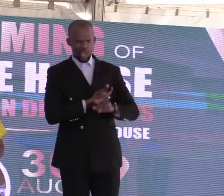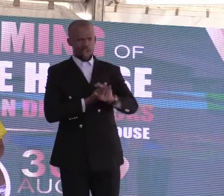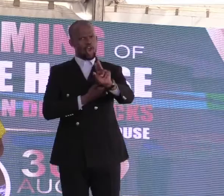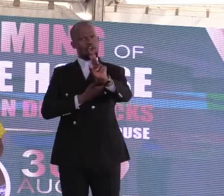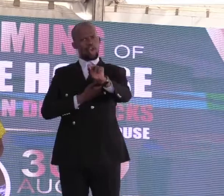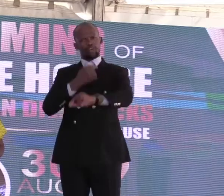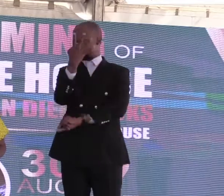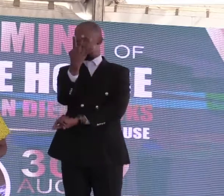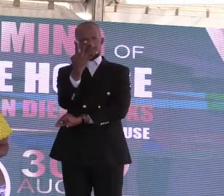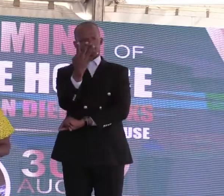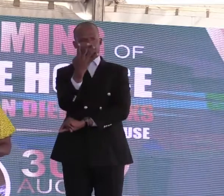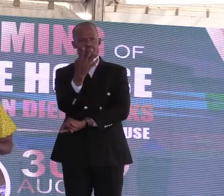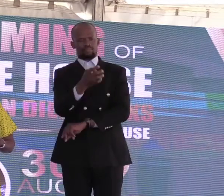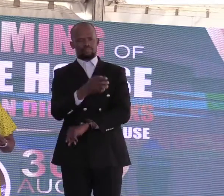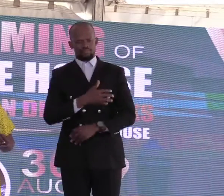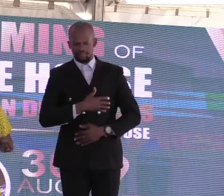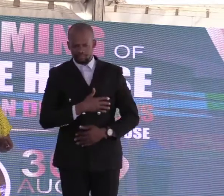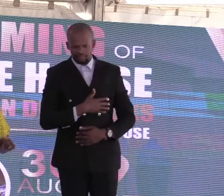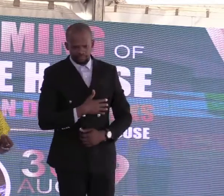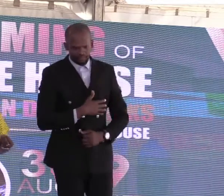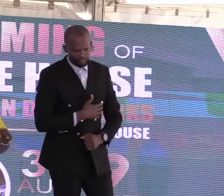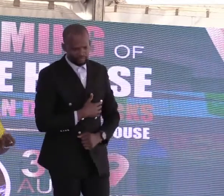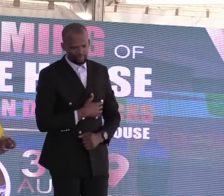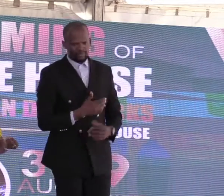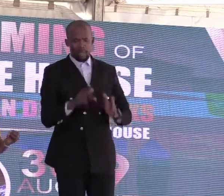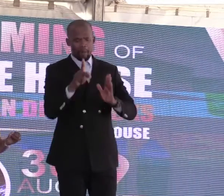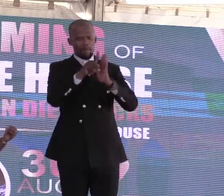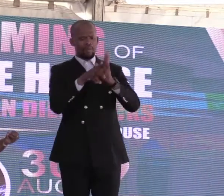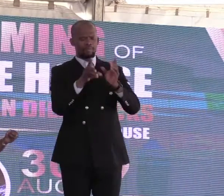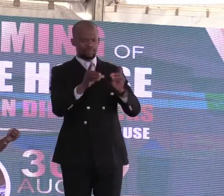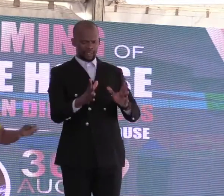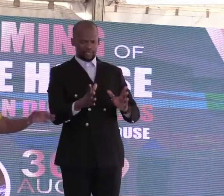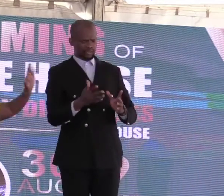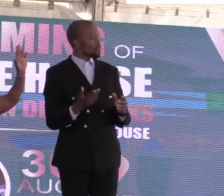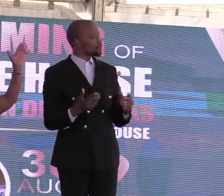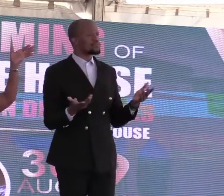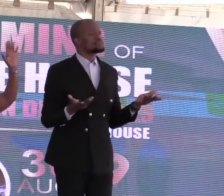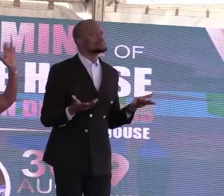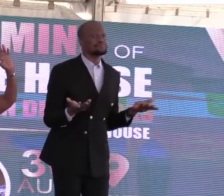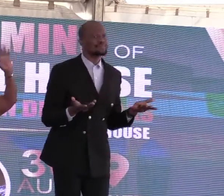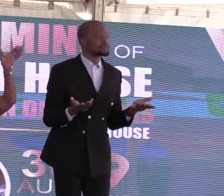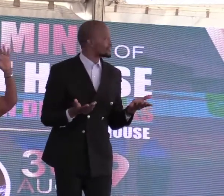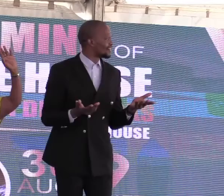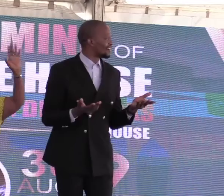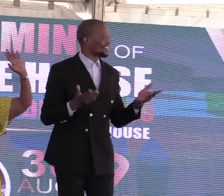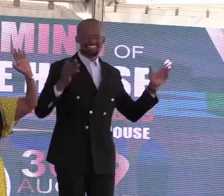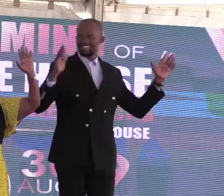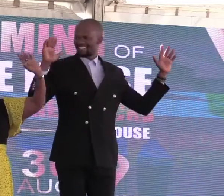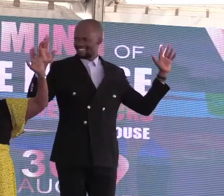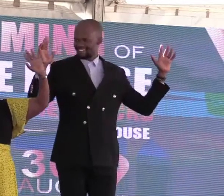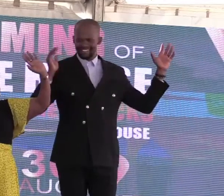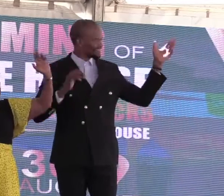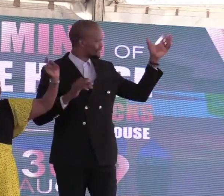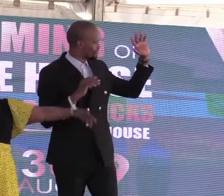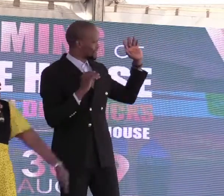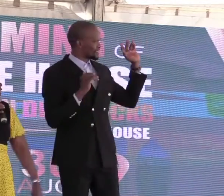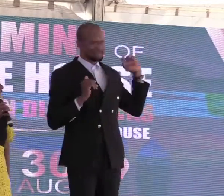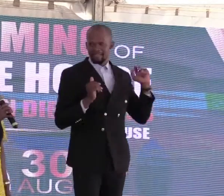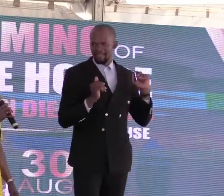Miss Program Director, where are you? Just give me a